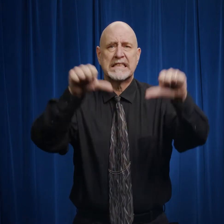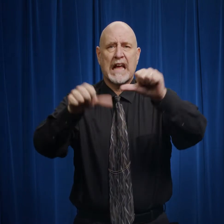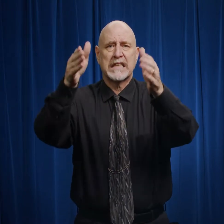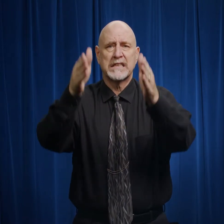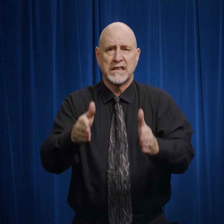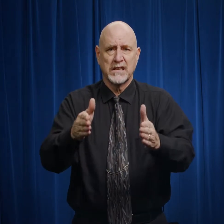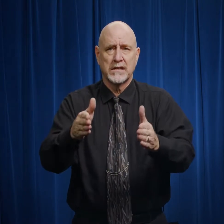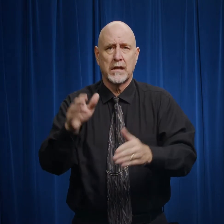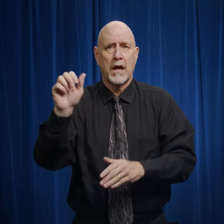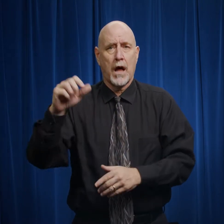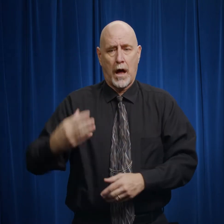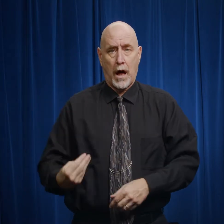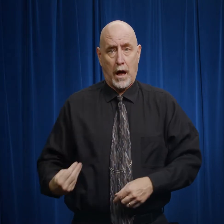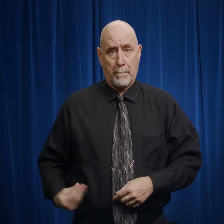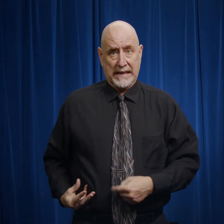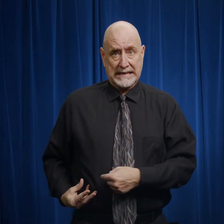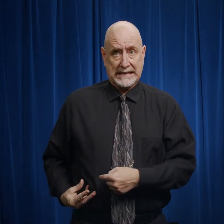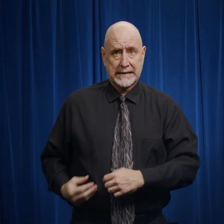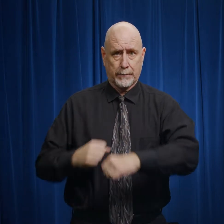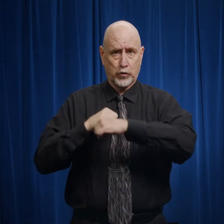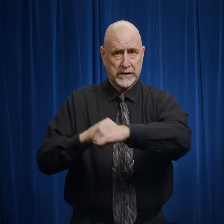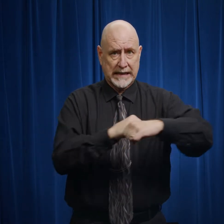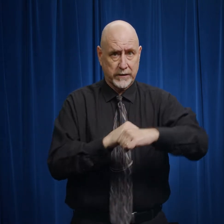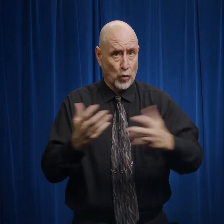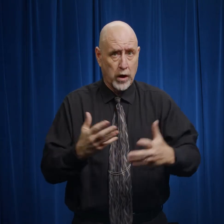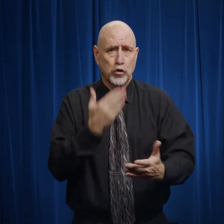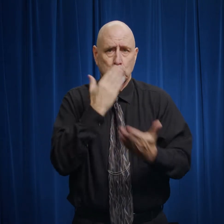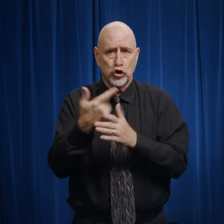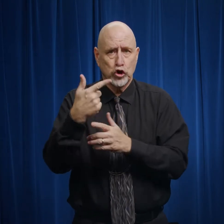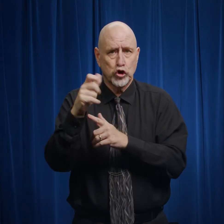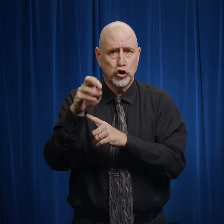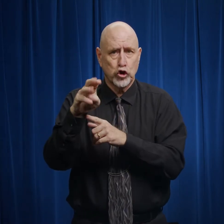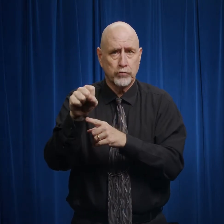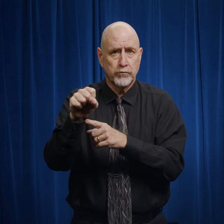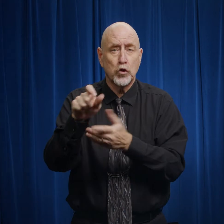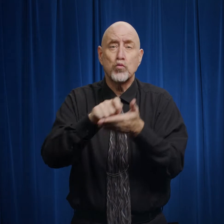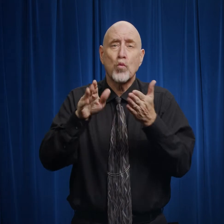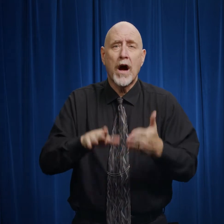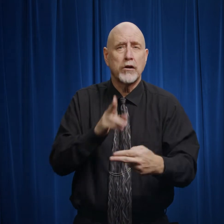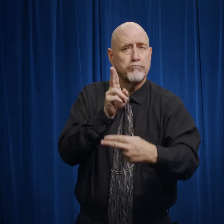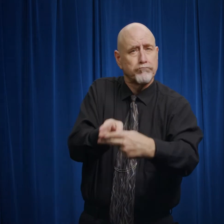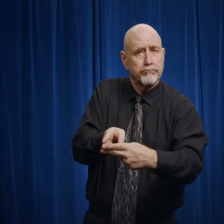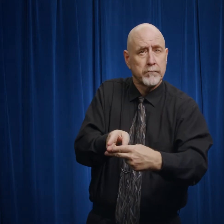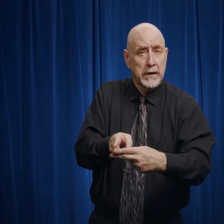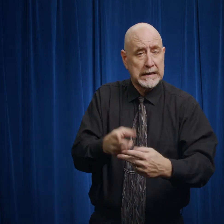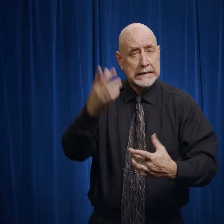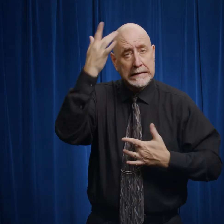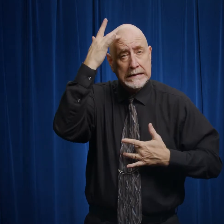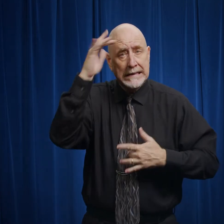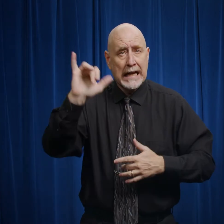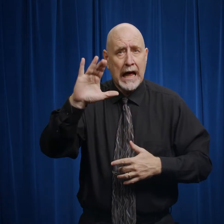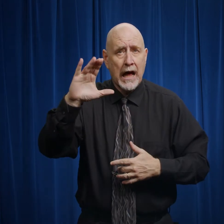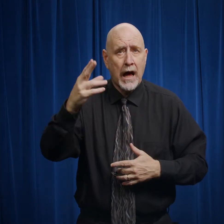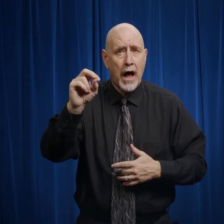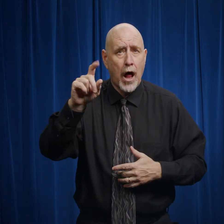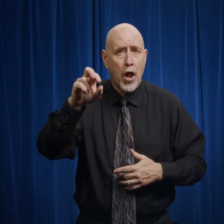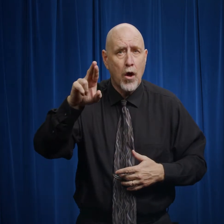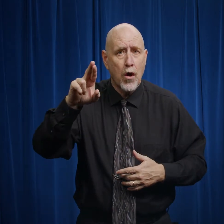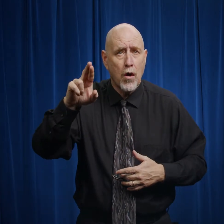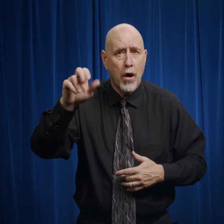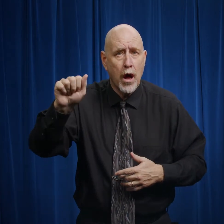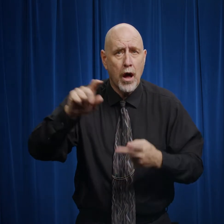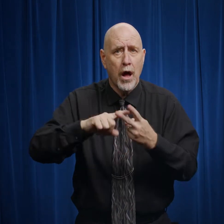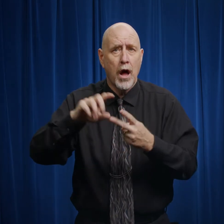titled "Scientist, Appendix Protects Good Germs," one writer noted, diseases such as